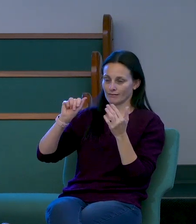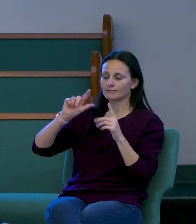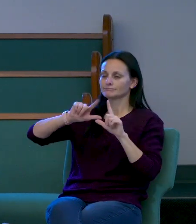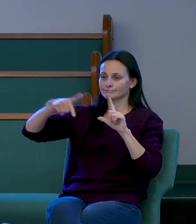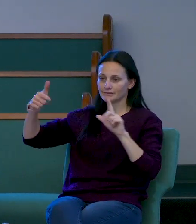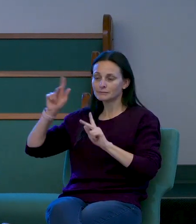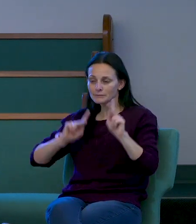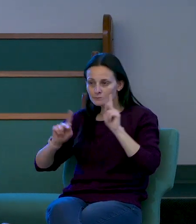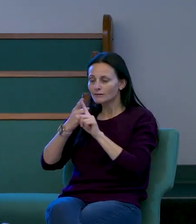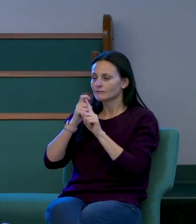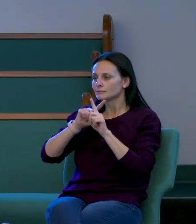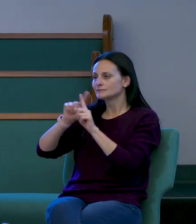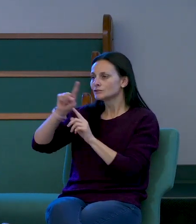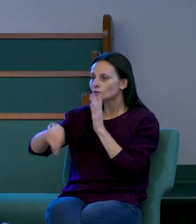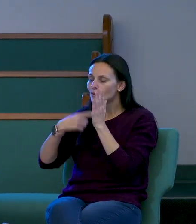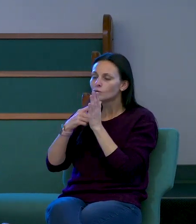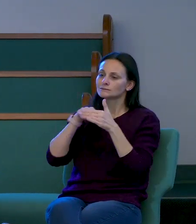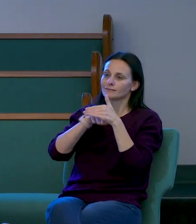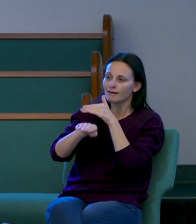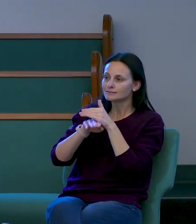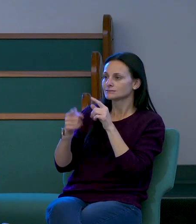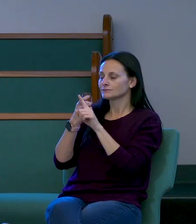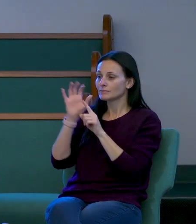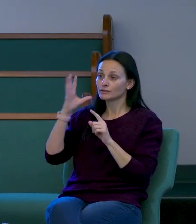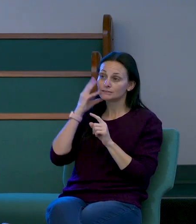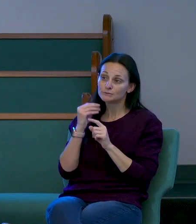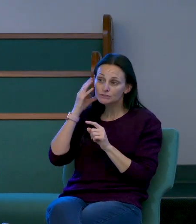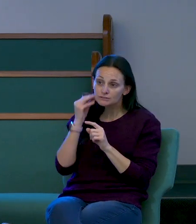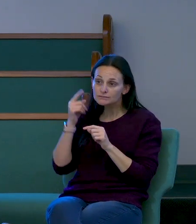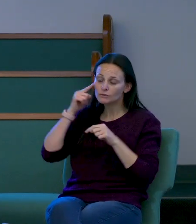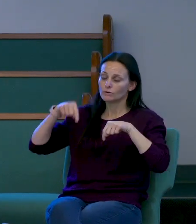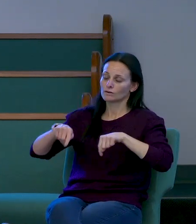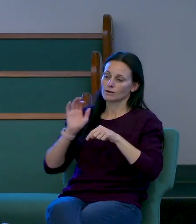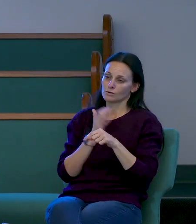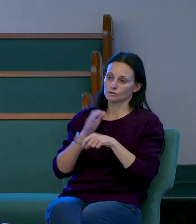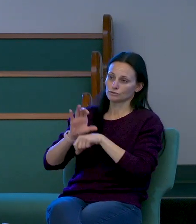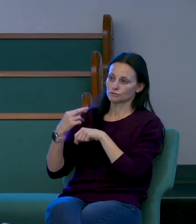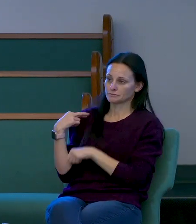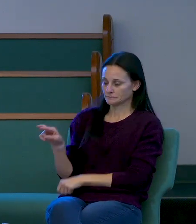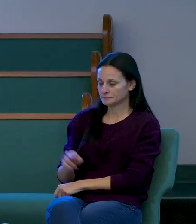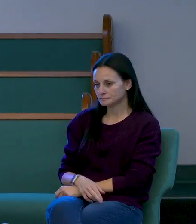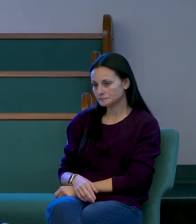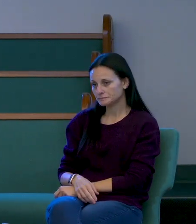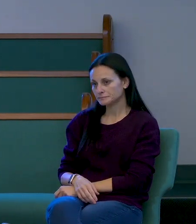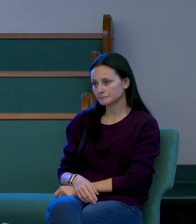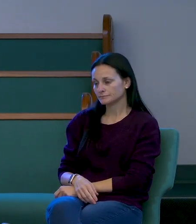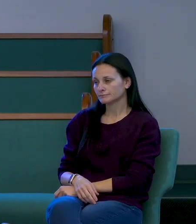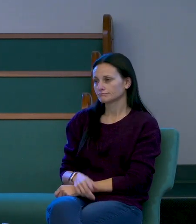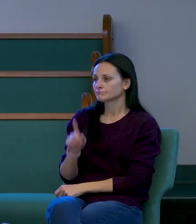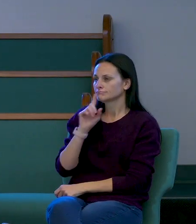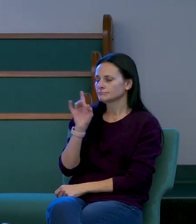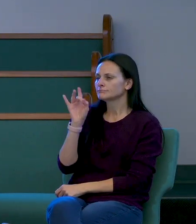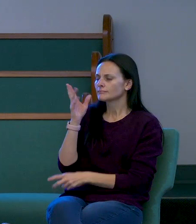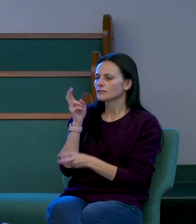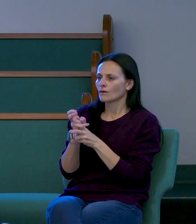variety of roles and from access to a variety of experiences in our denomination. It is really difficult